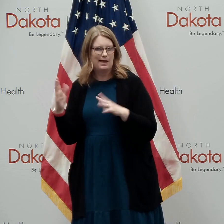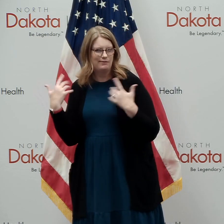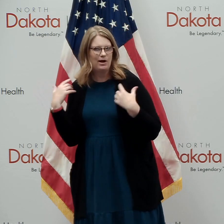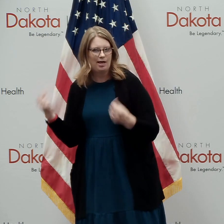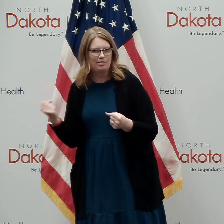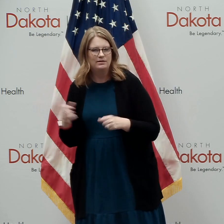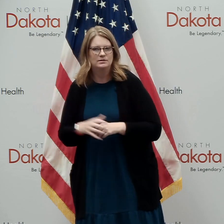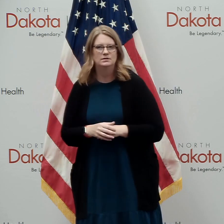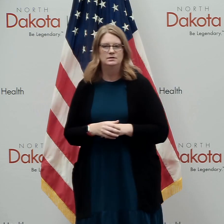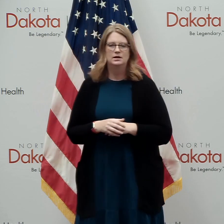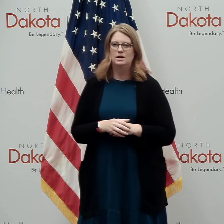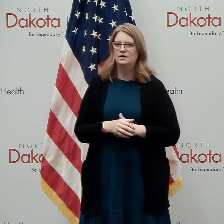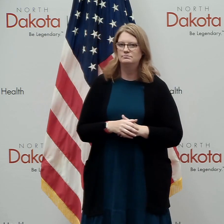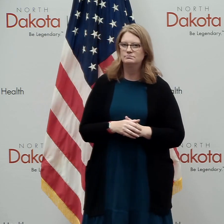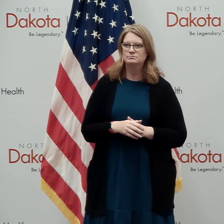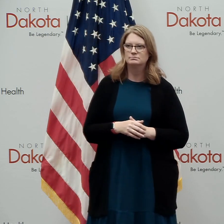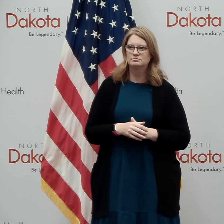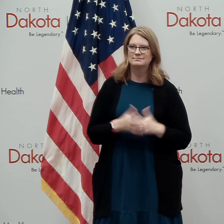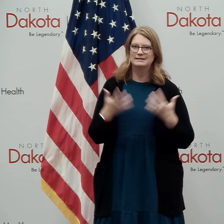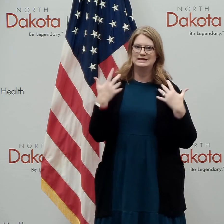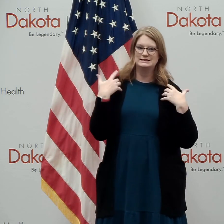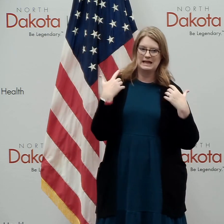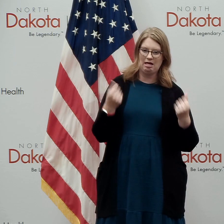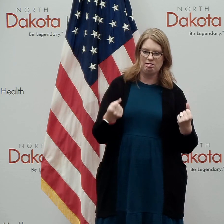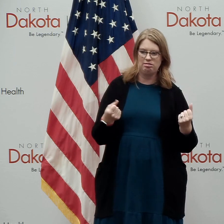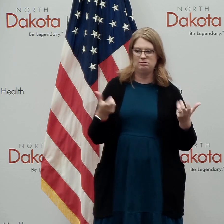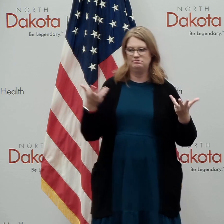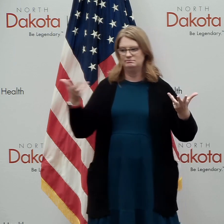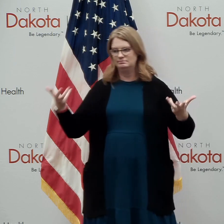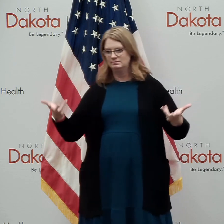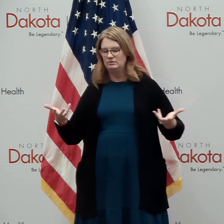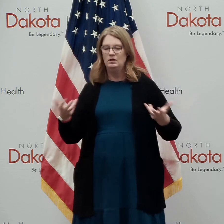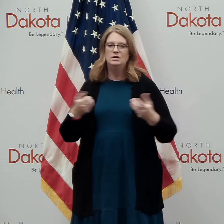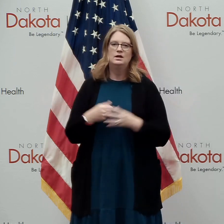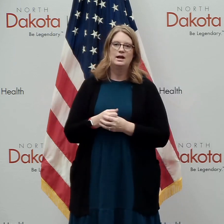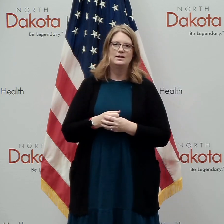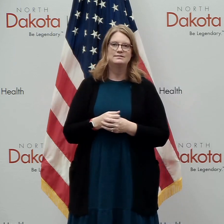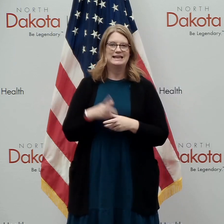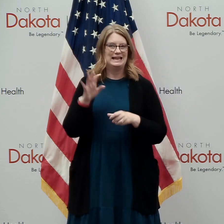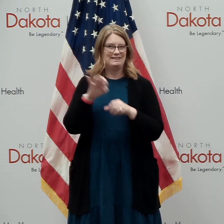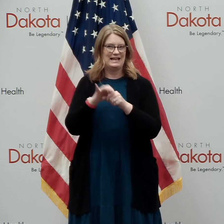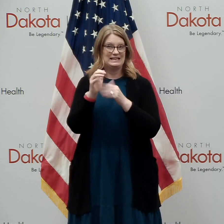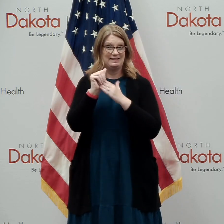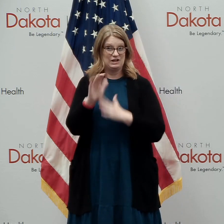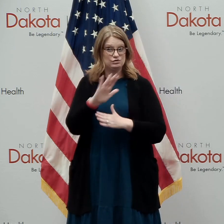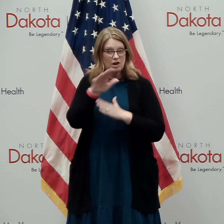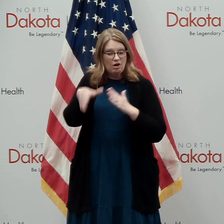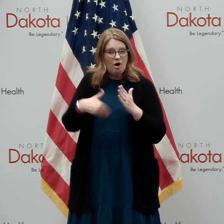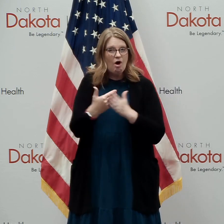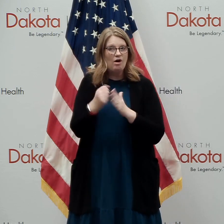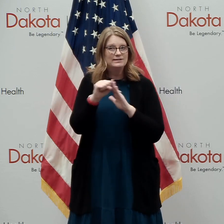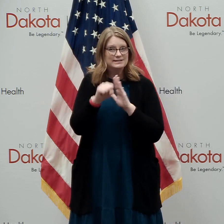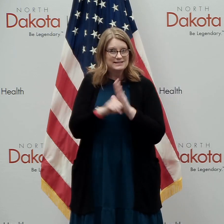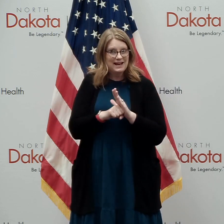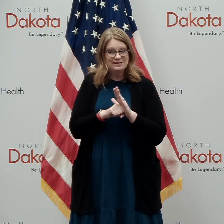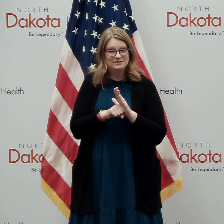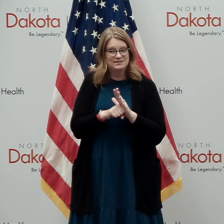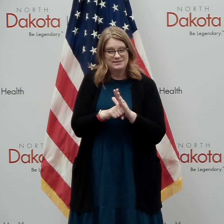jobs versus health, but it's health versus health. And I think the elected leaders in each state's got different